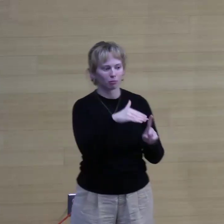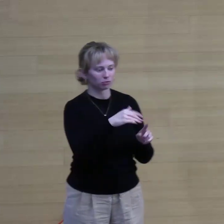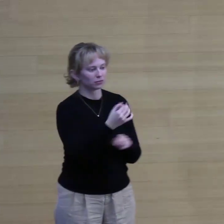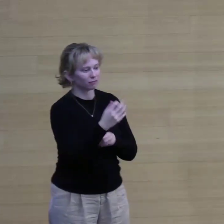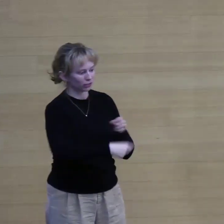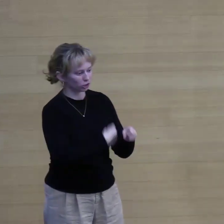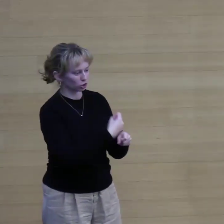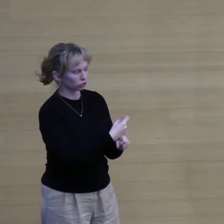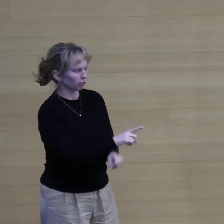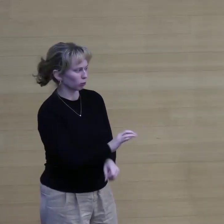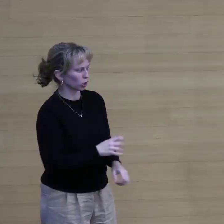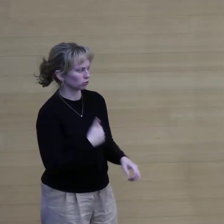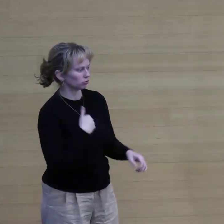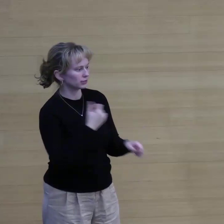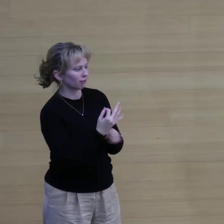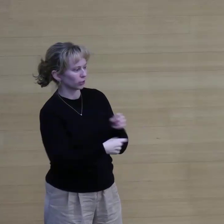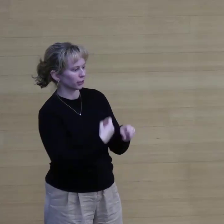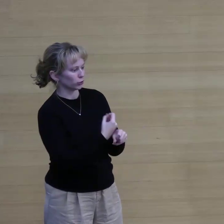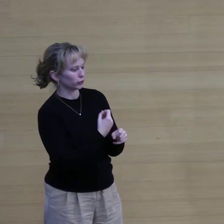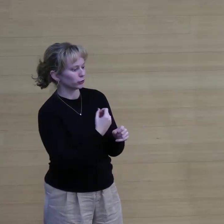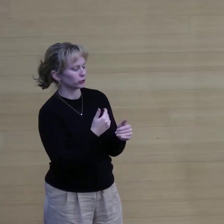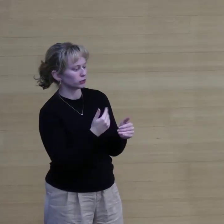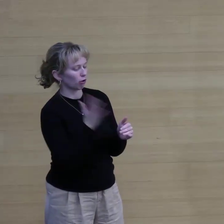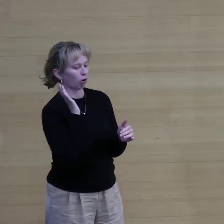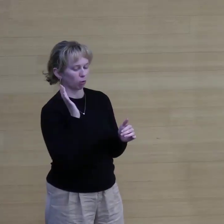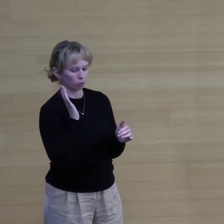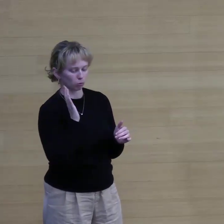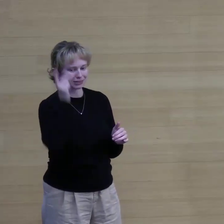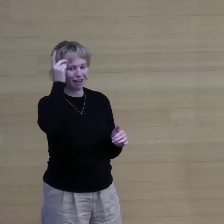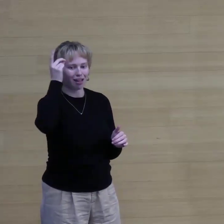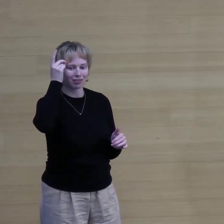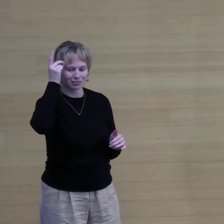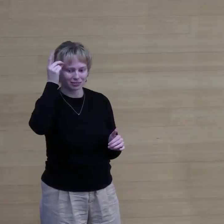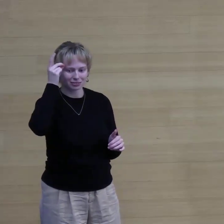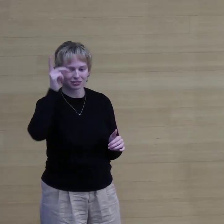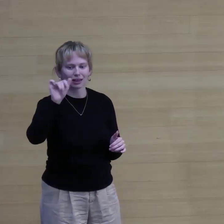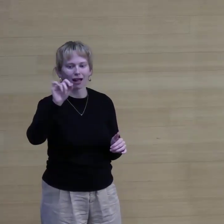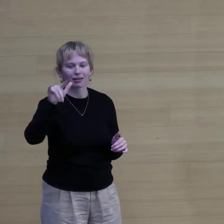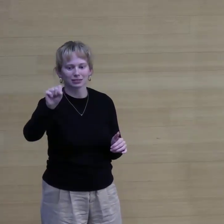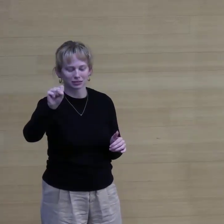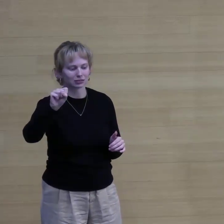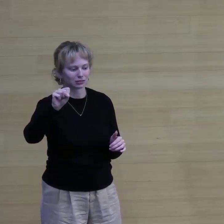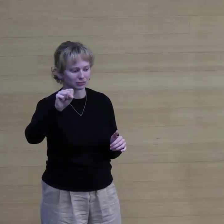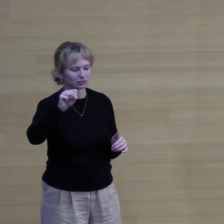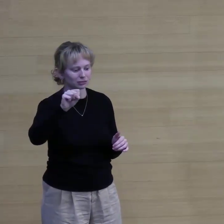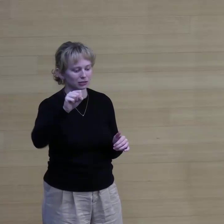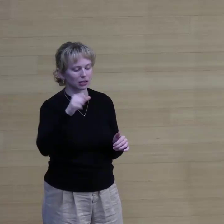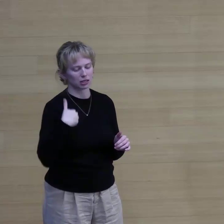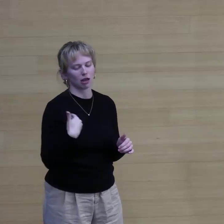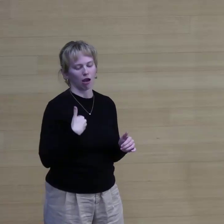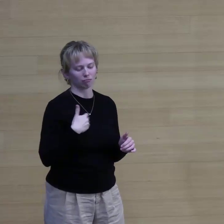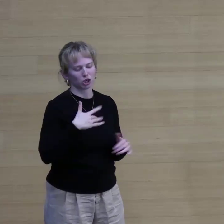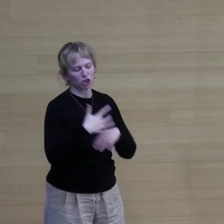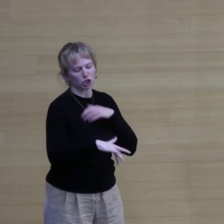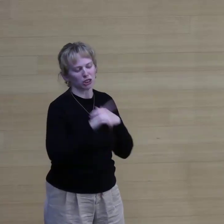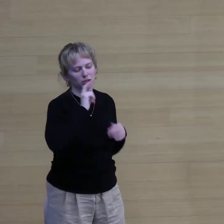ago, I was at a conference in Dallas with a bunch of, back when I was a young disabled leader, I was probably in my early